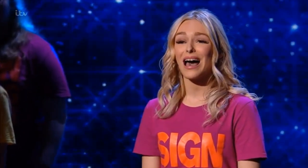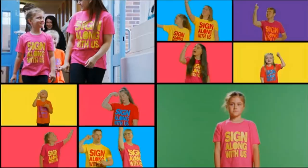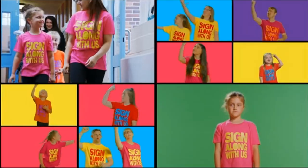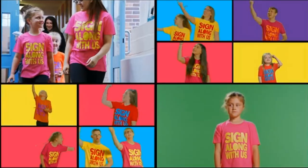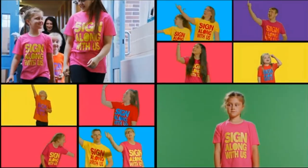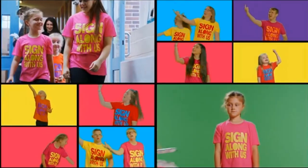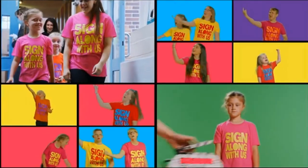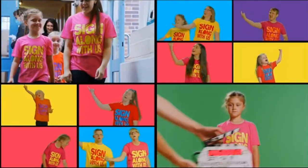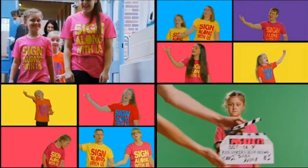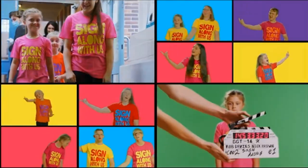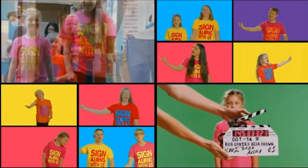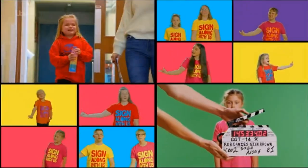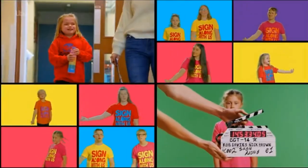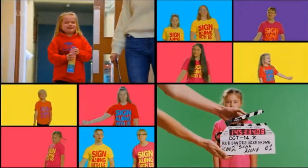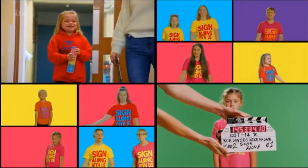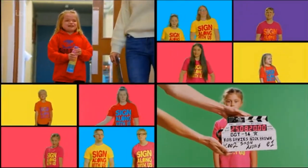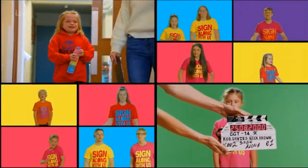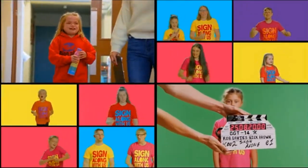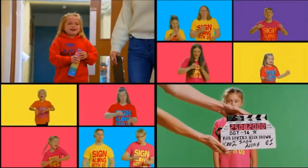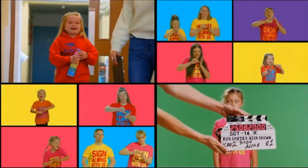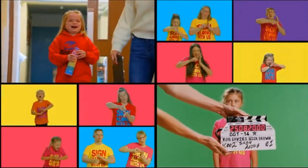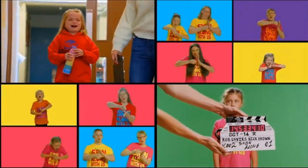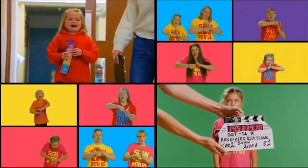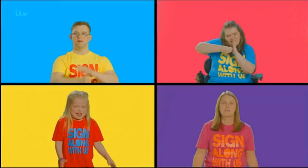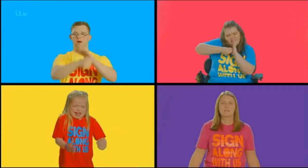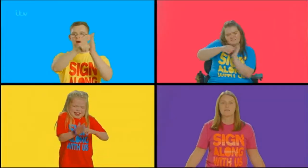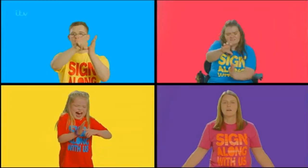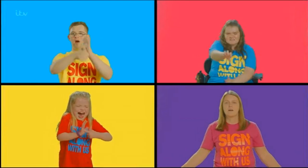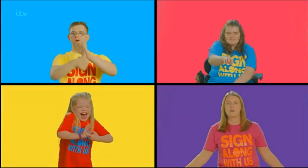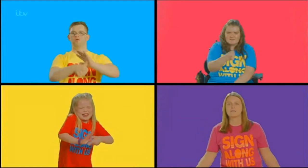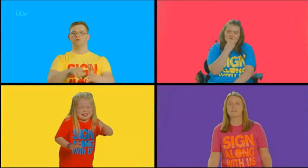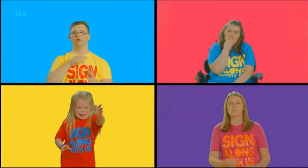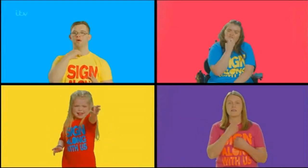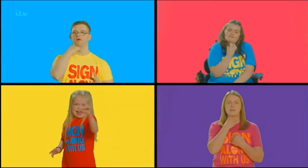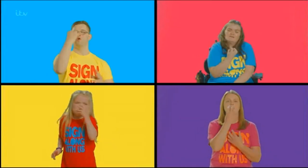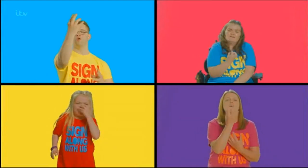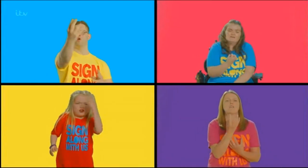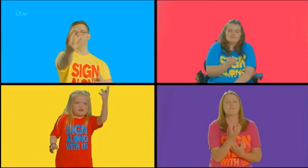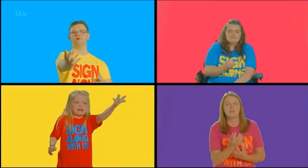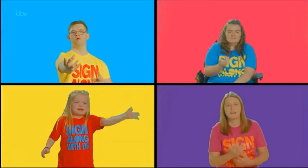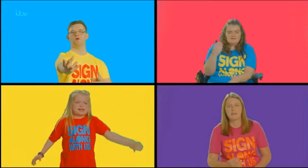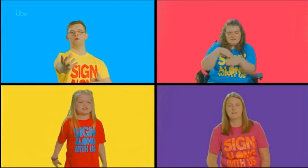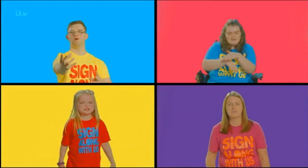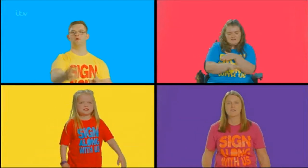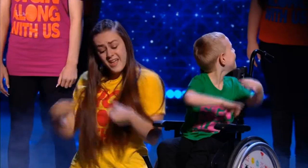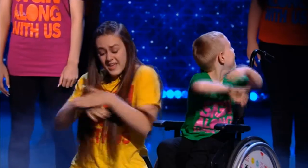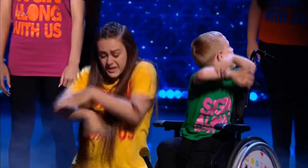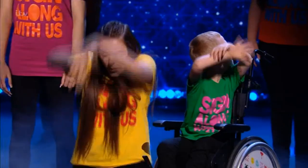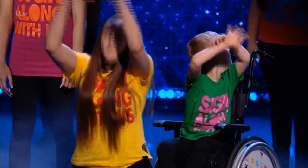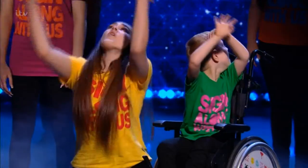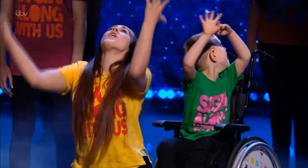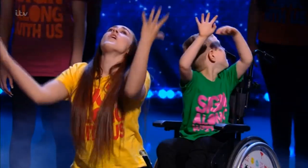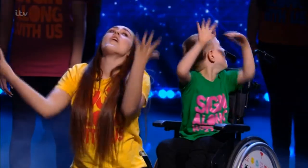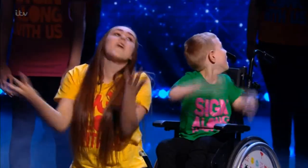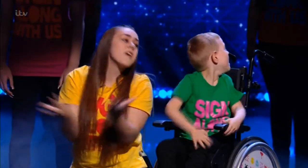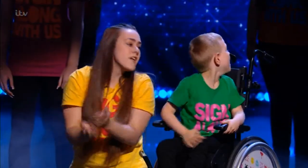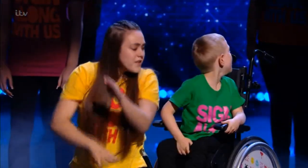I realize it's hard to take courage in a world full